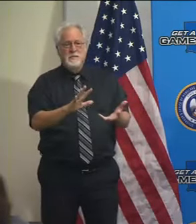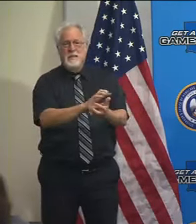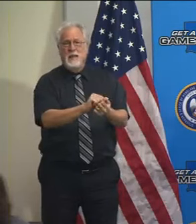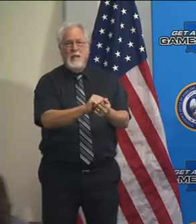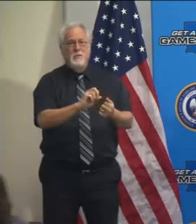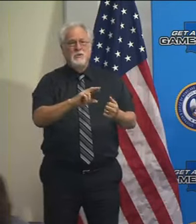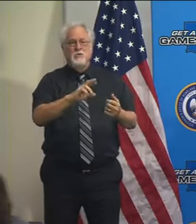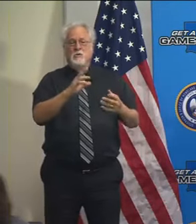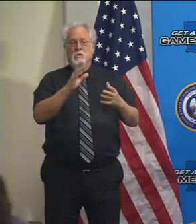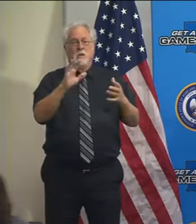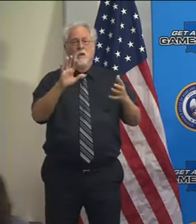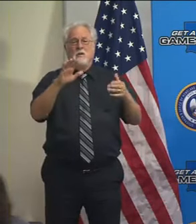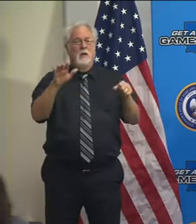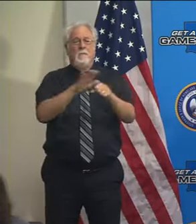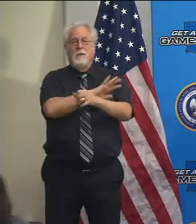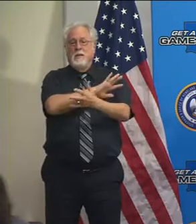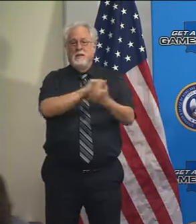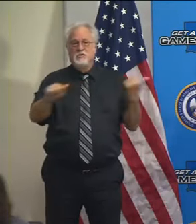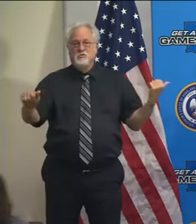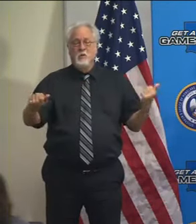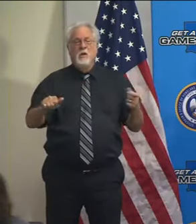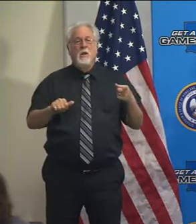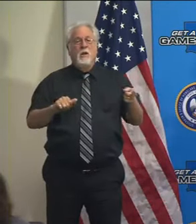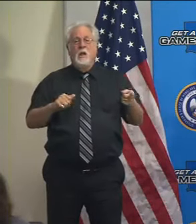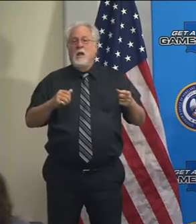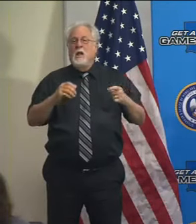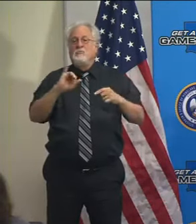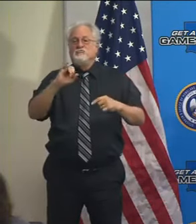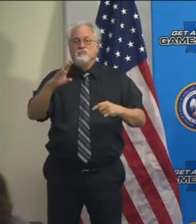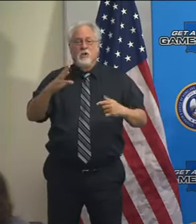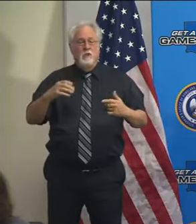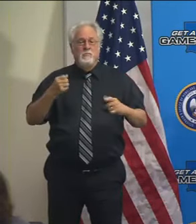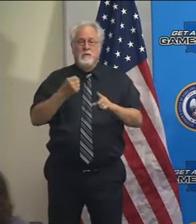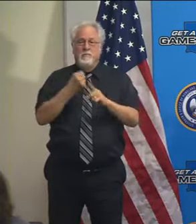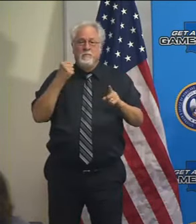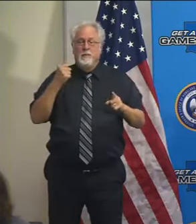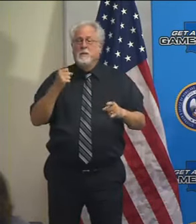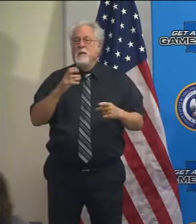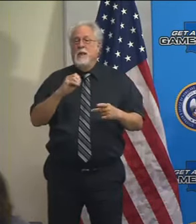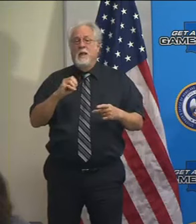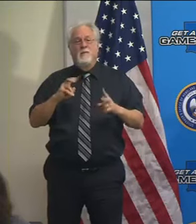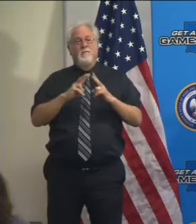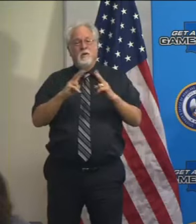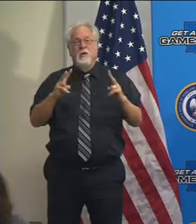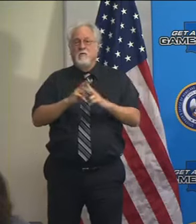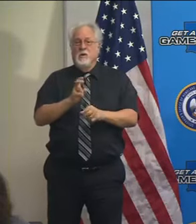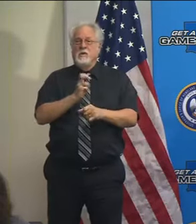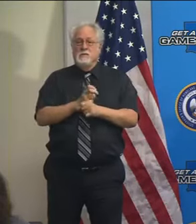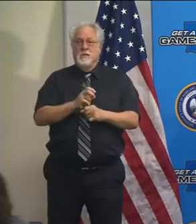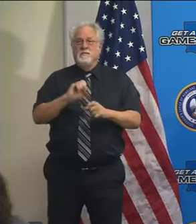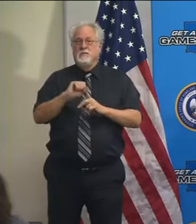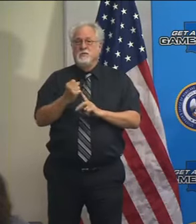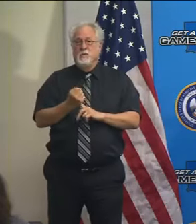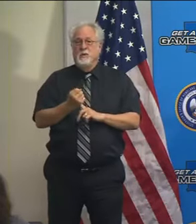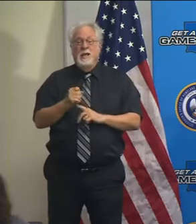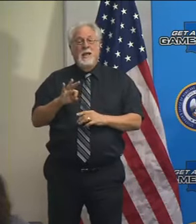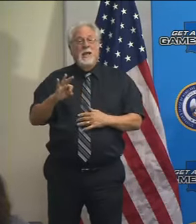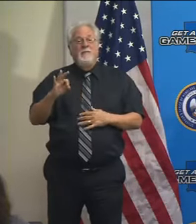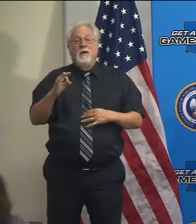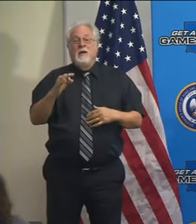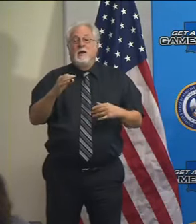damaged or destroyed. Their livelihoods have been impacted, and it's a very, very tough situation. It's